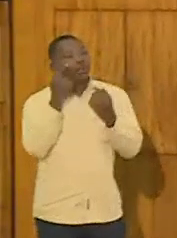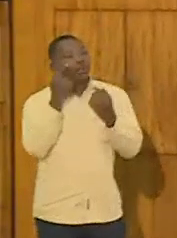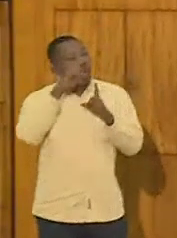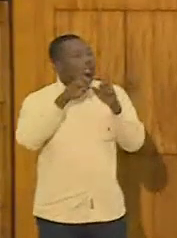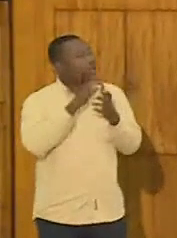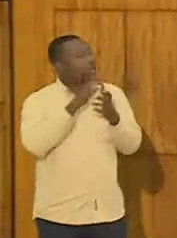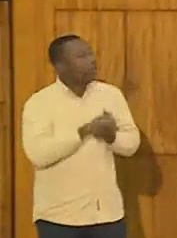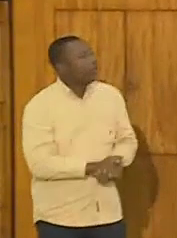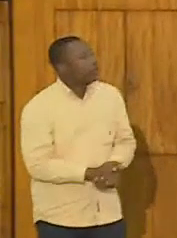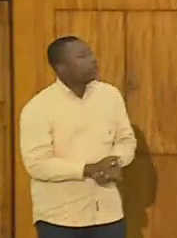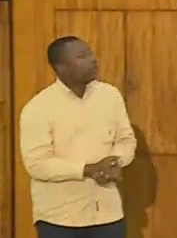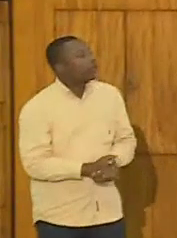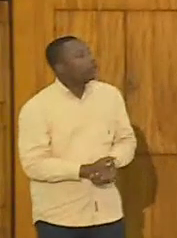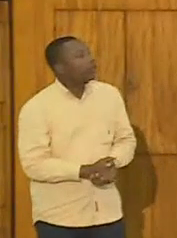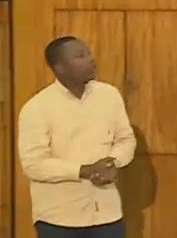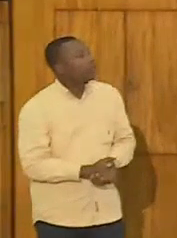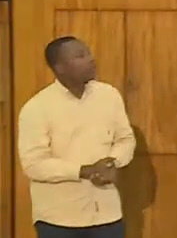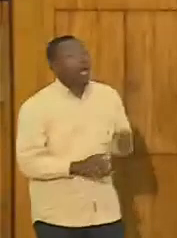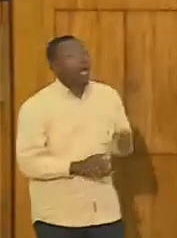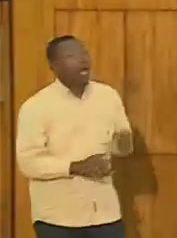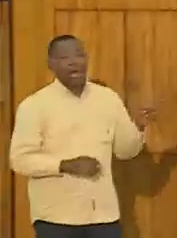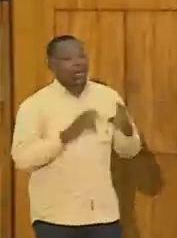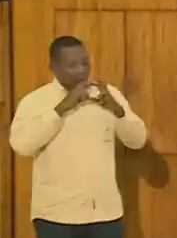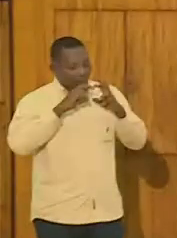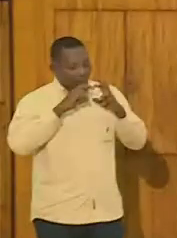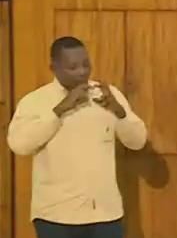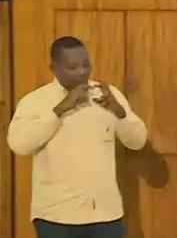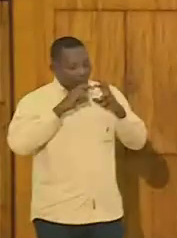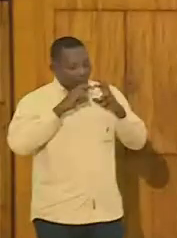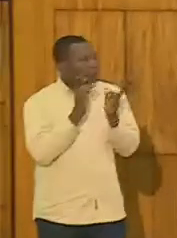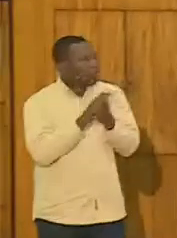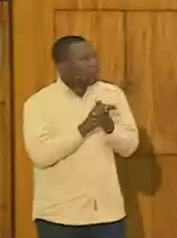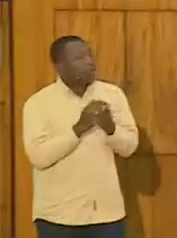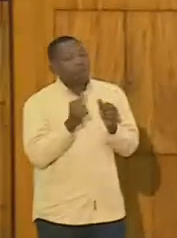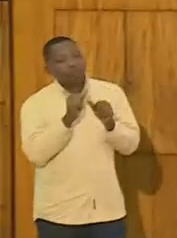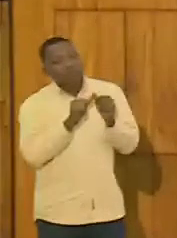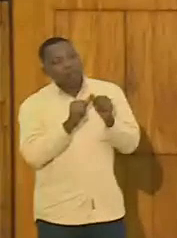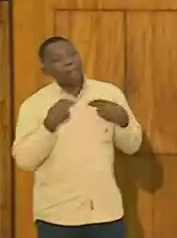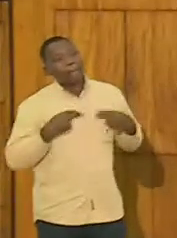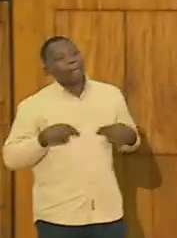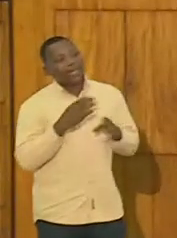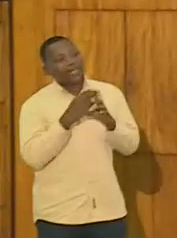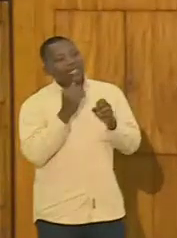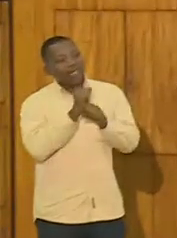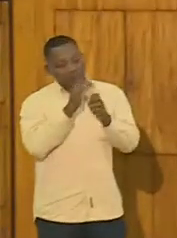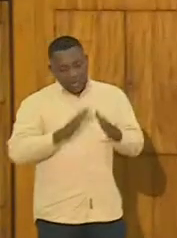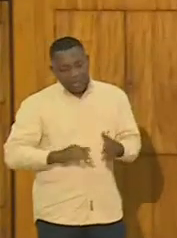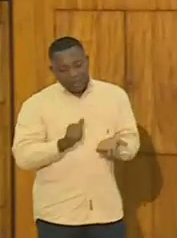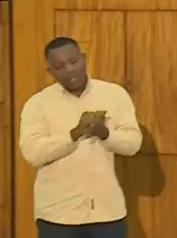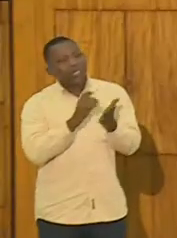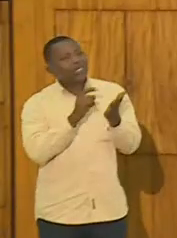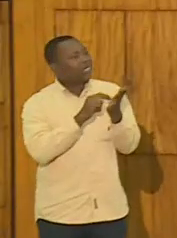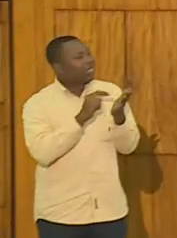question. The research was carried out amidst healthcare workers, that's nurses,